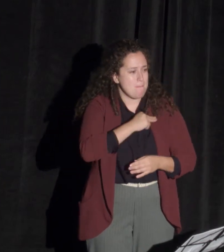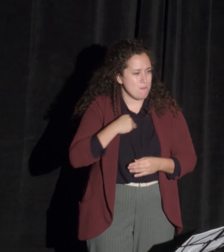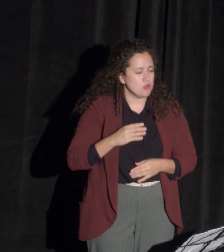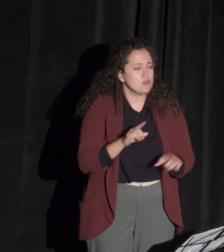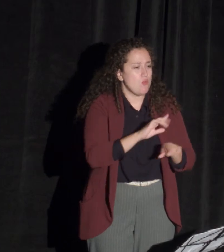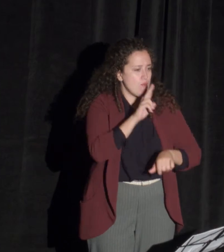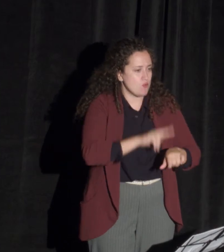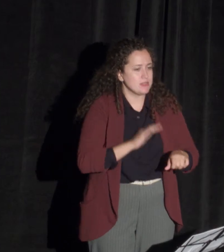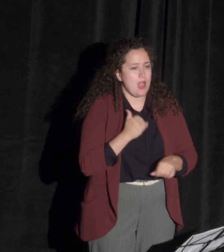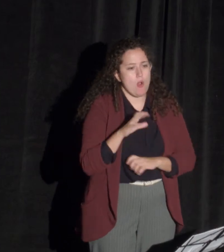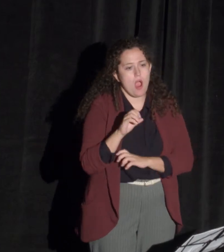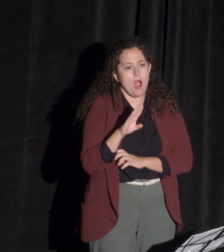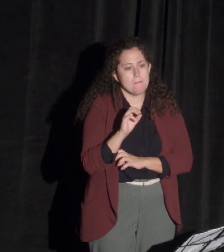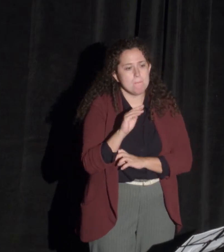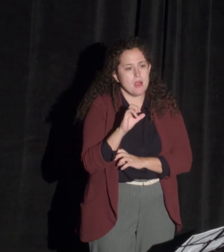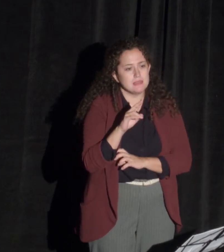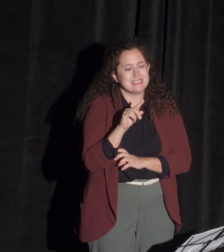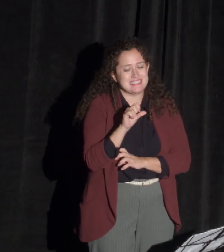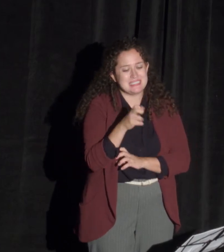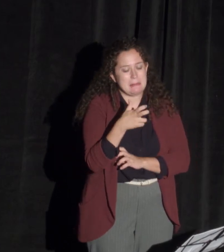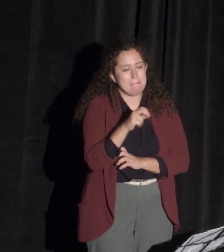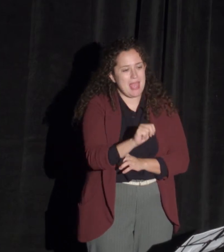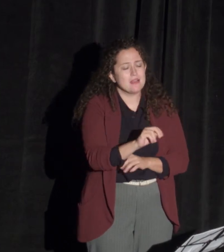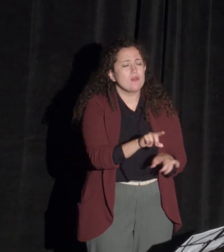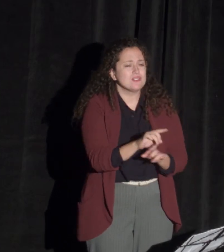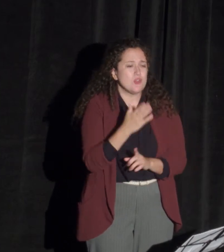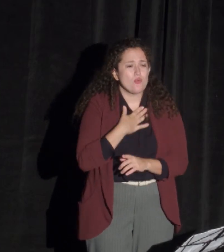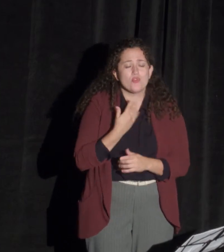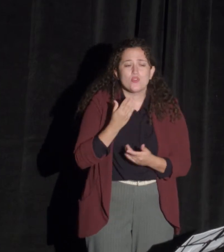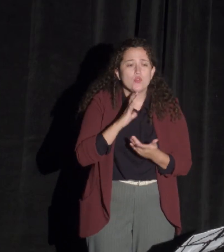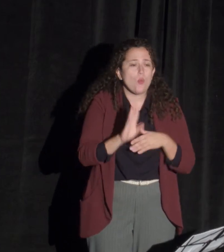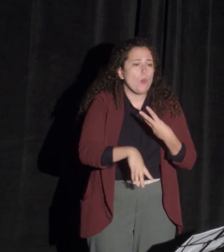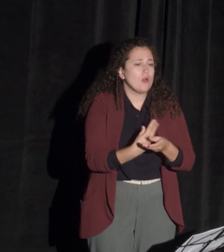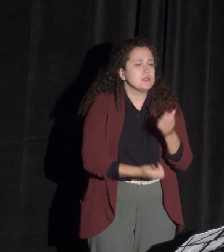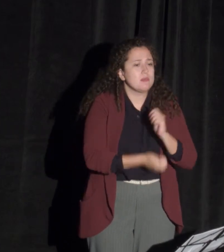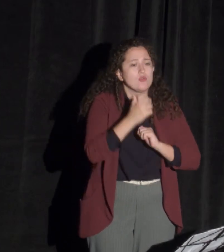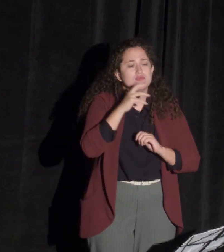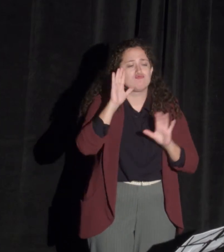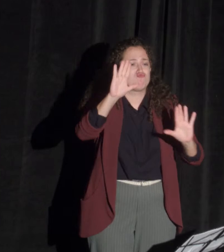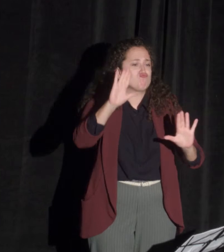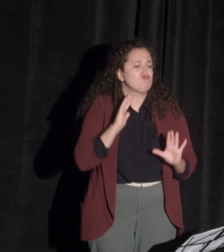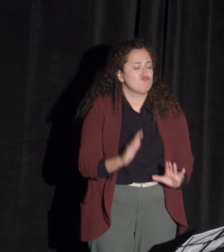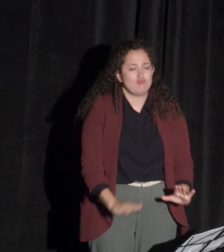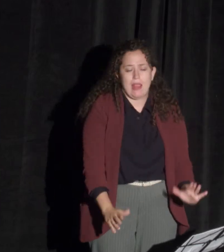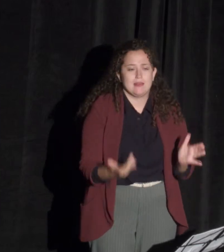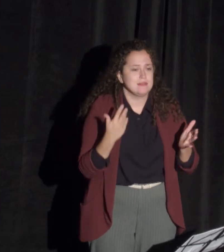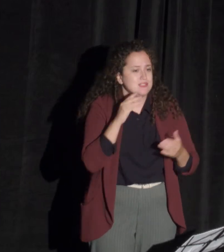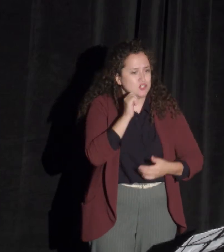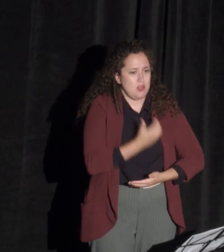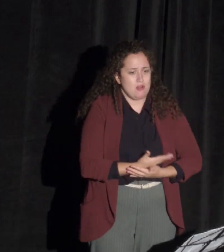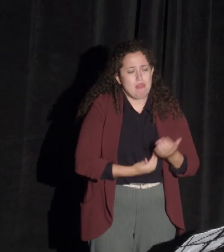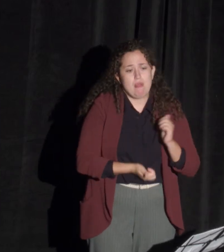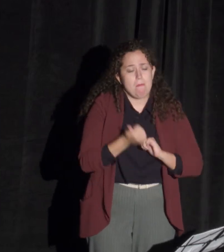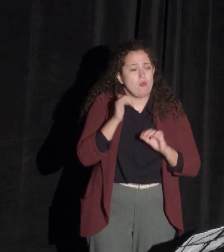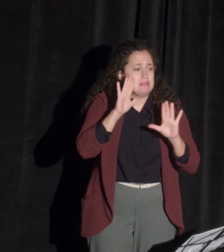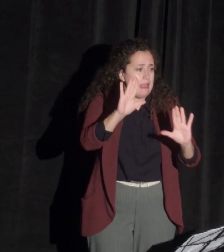world's greatest daughter, Caitlin, who is the strongest, fiercest, most loving, and most amazing human that we have ever